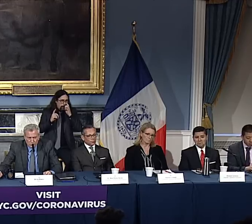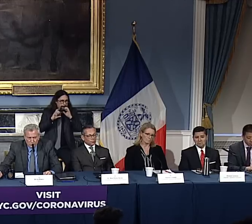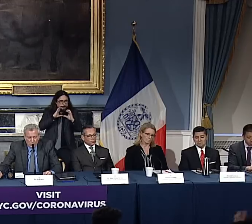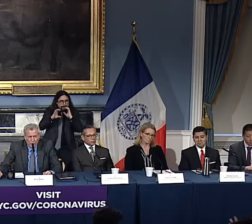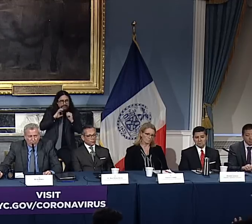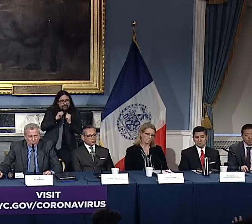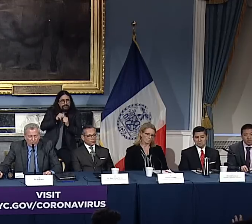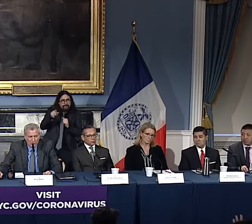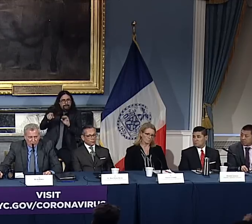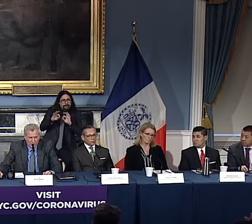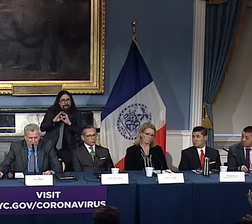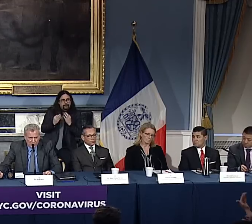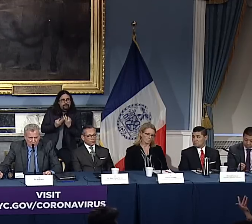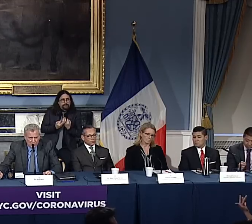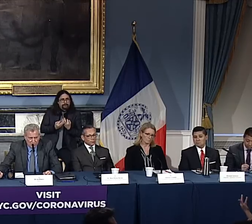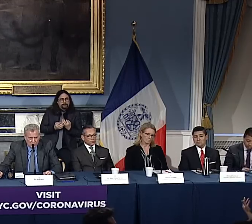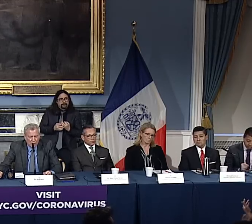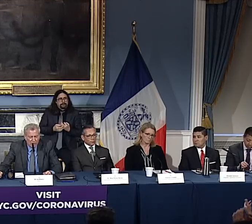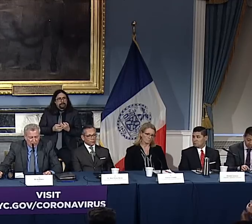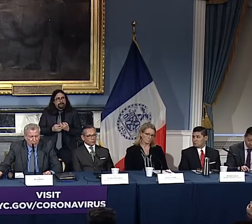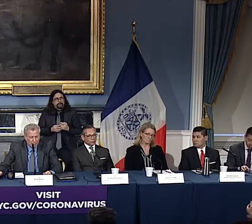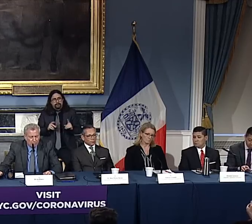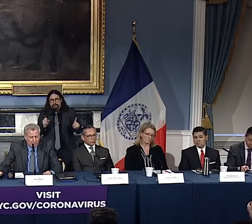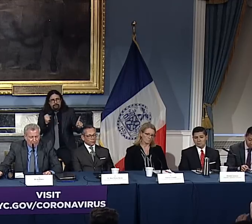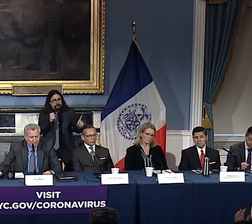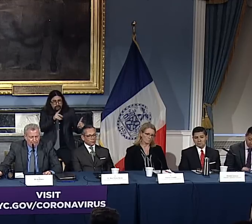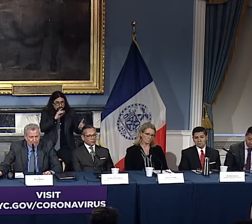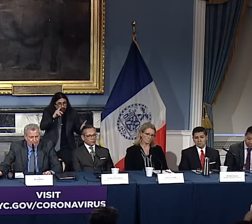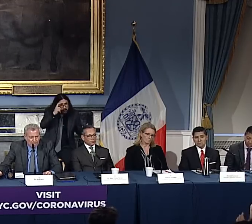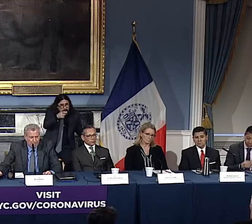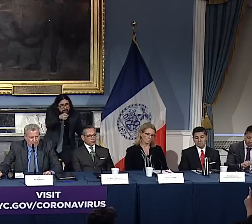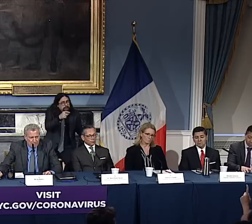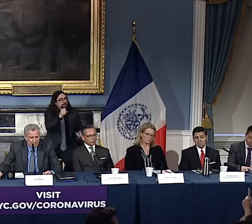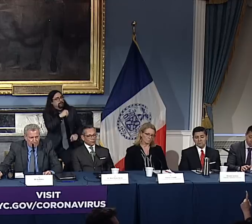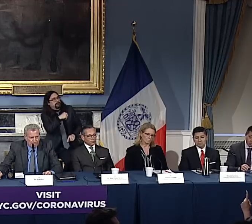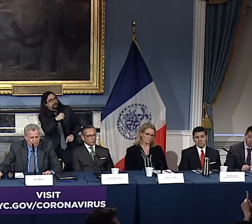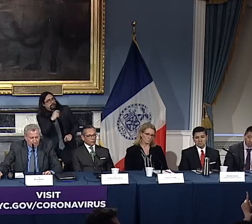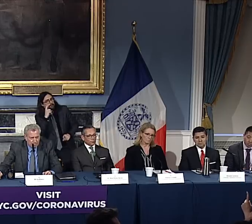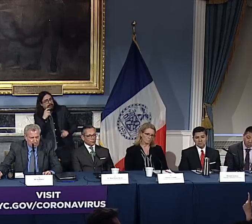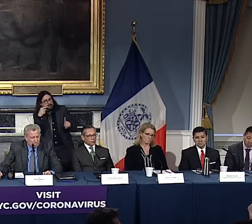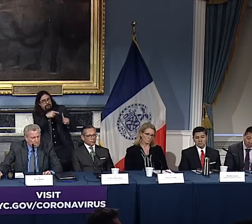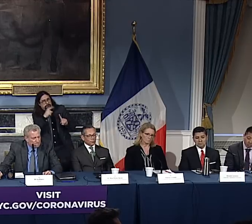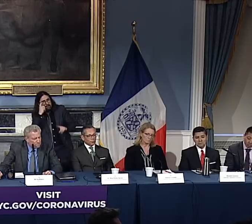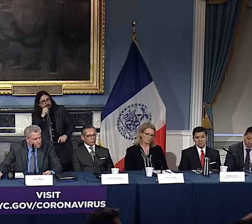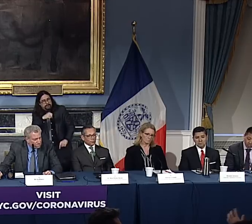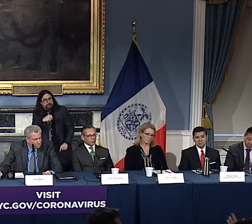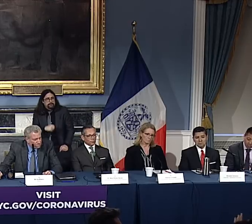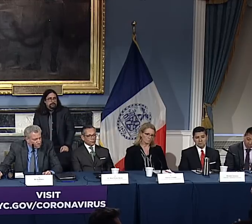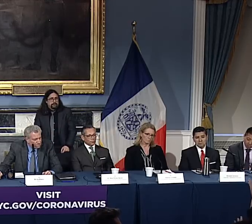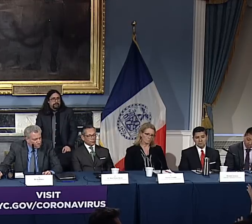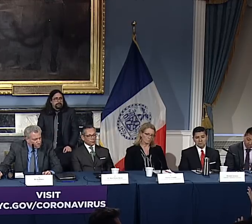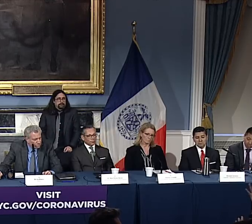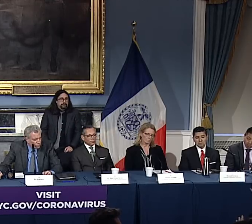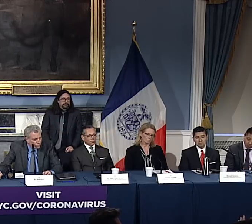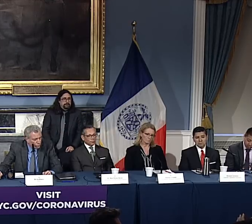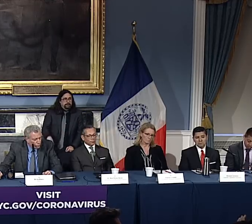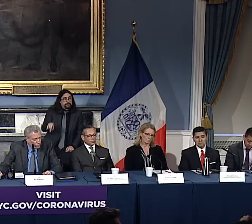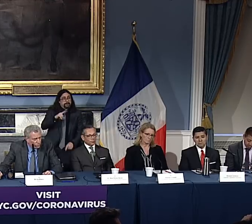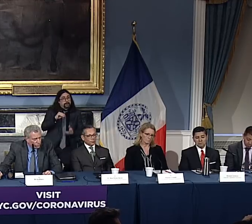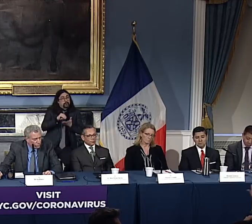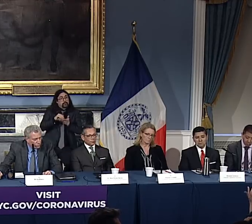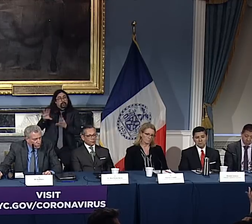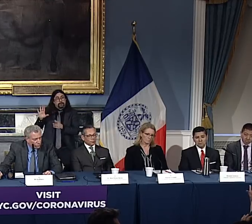the student notified. Wait a minute, are we talking about the Bronx? The Bronx. Okay. Yeah, the student or their family notified